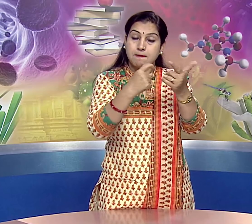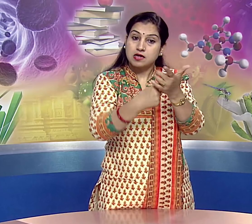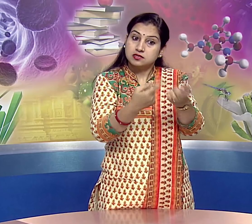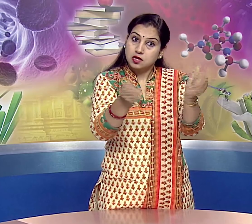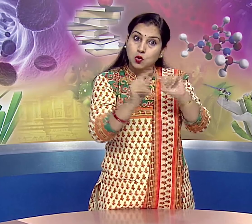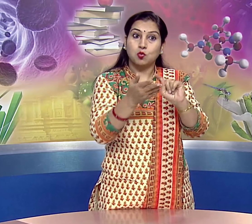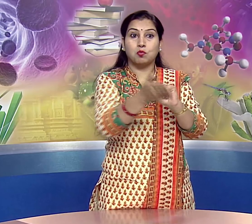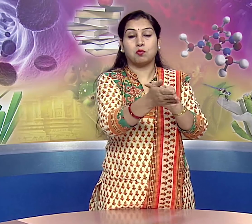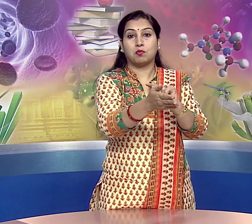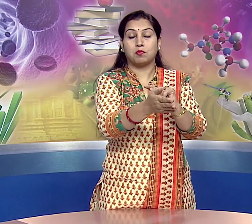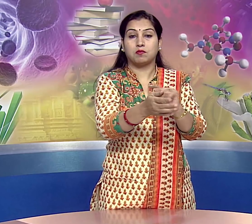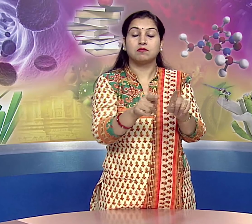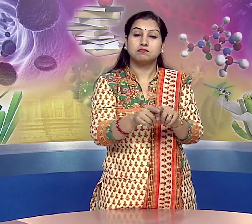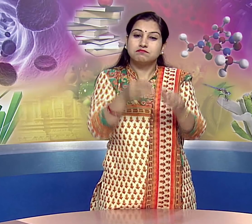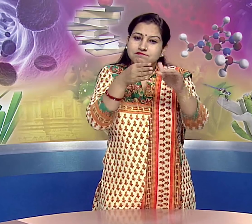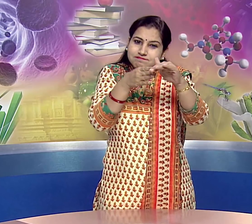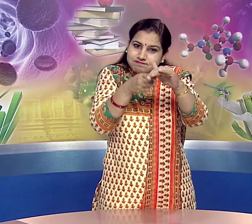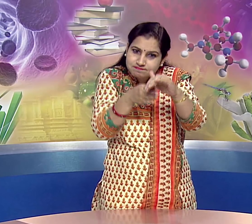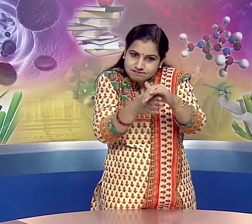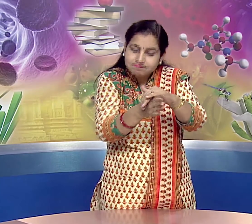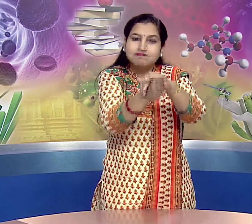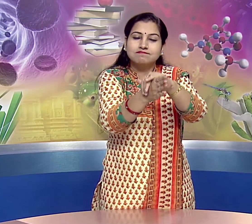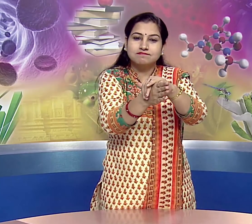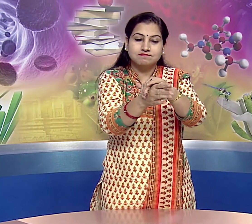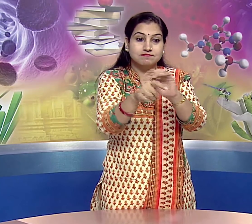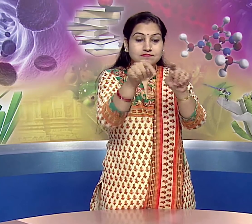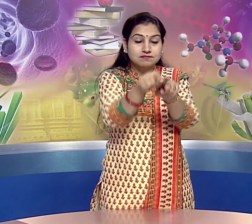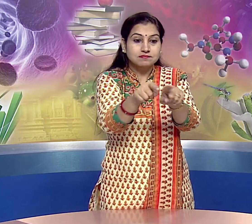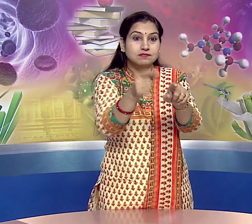As soon as the headmaster saw a tiger